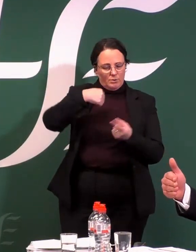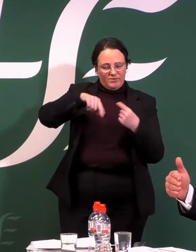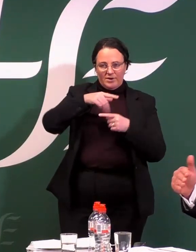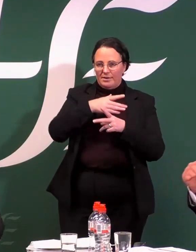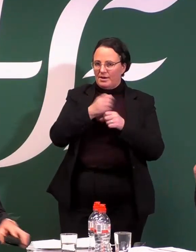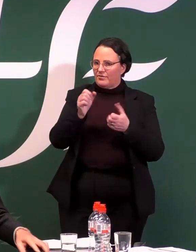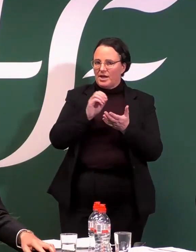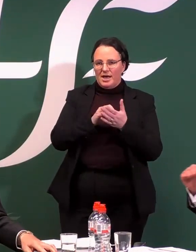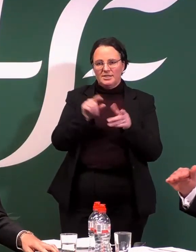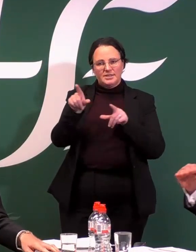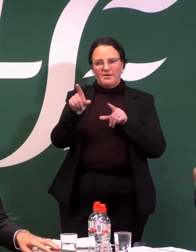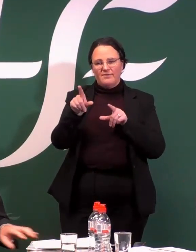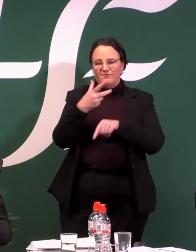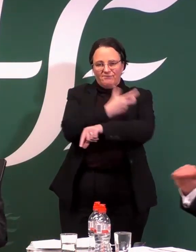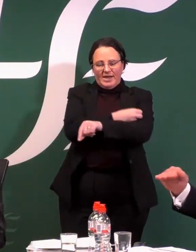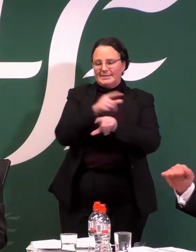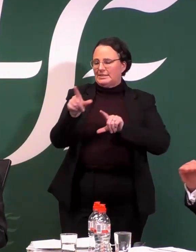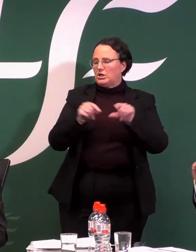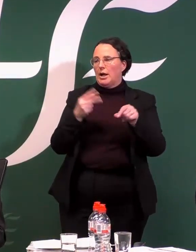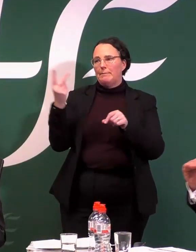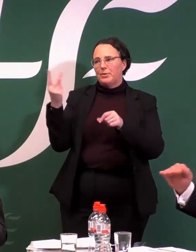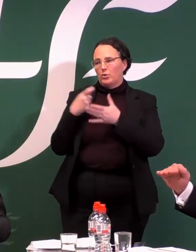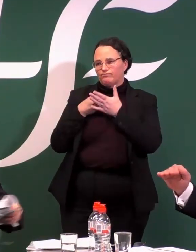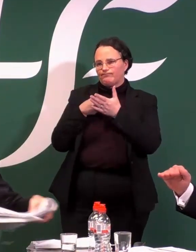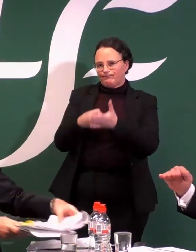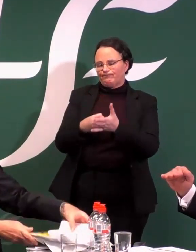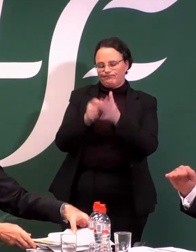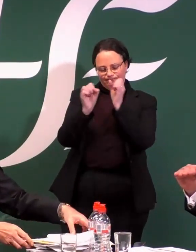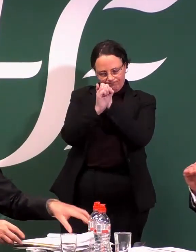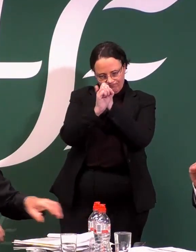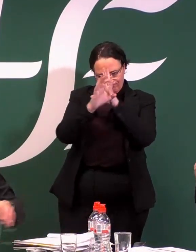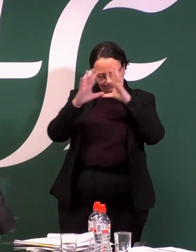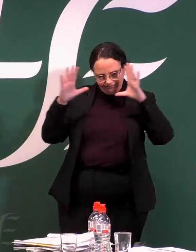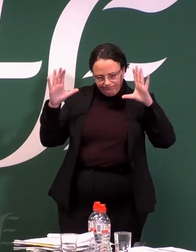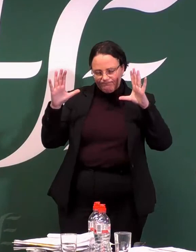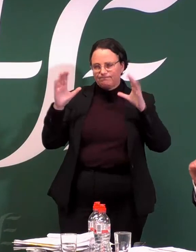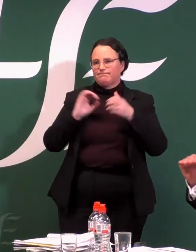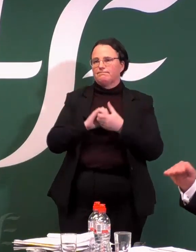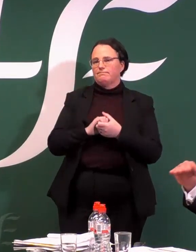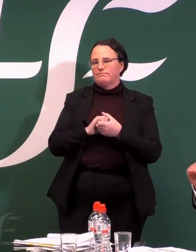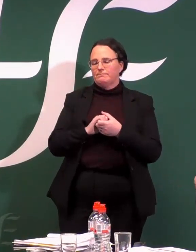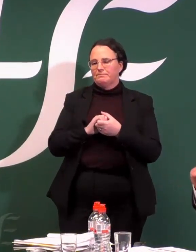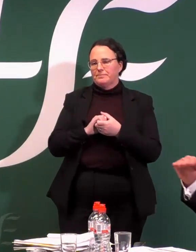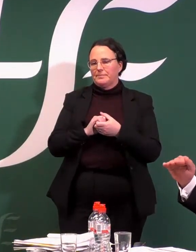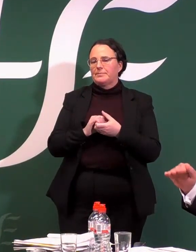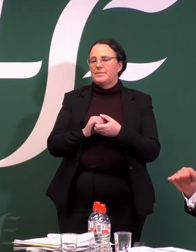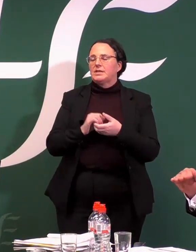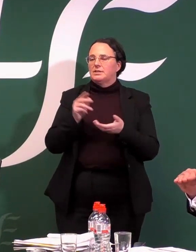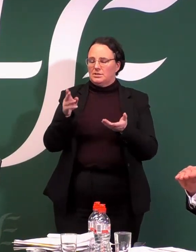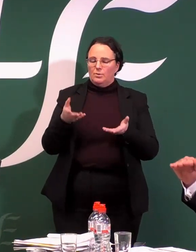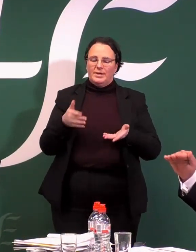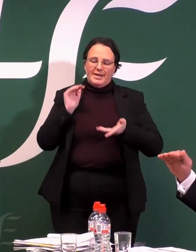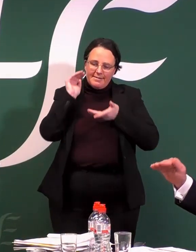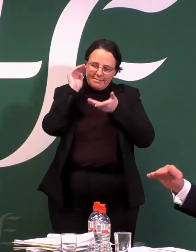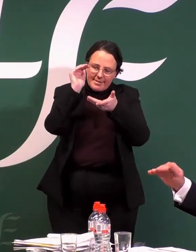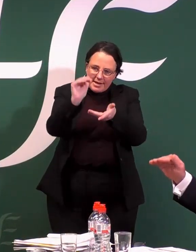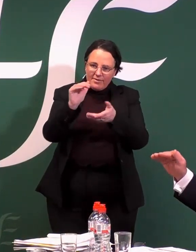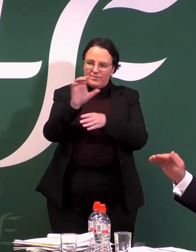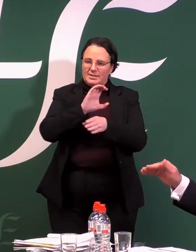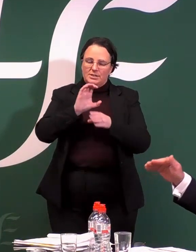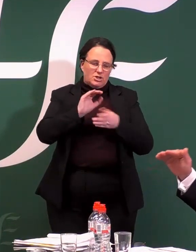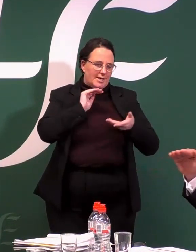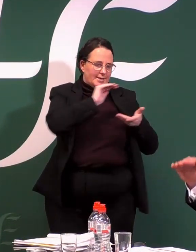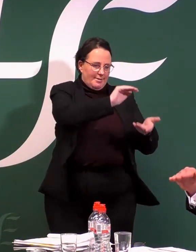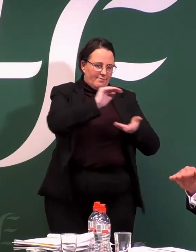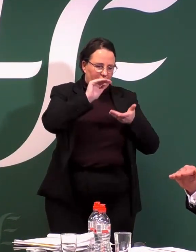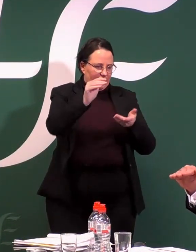vaccine choice. Both vaccines are recommended for use. Need to be crystal clear on that. And we deploy the vaccines to the centres, both in terms of